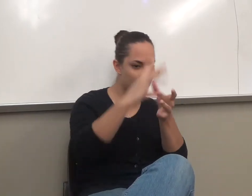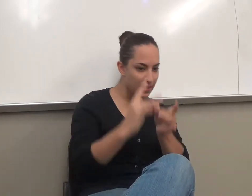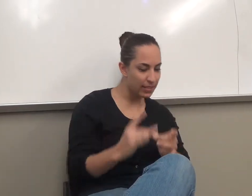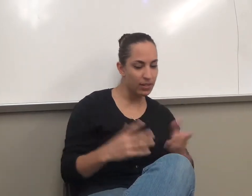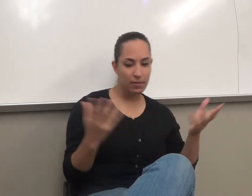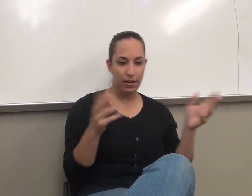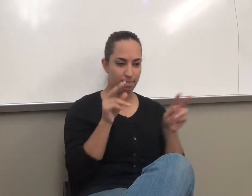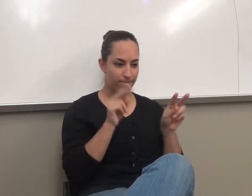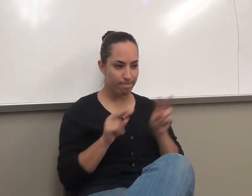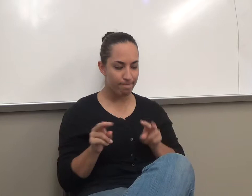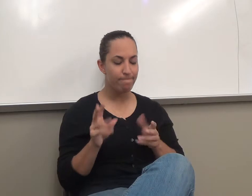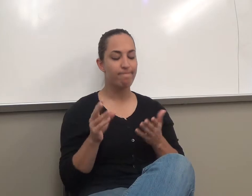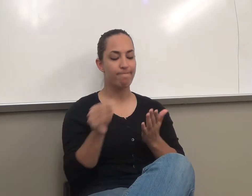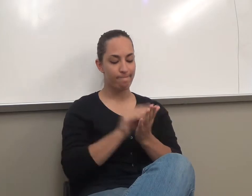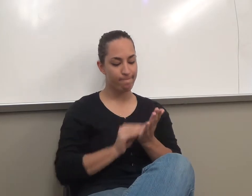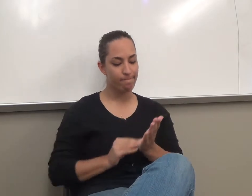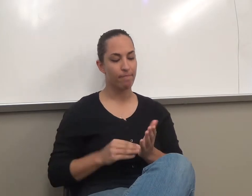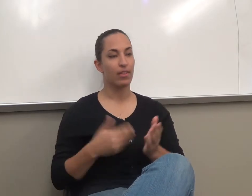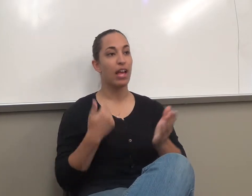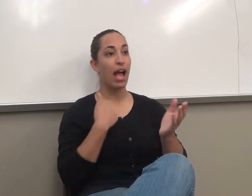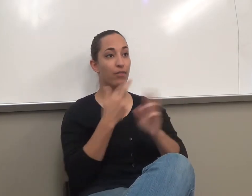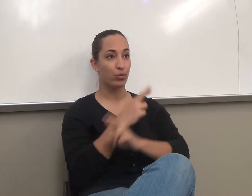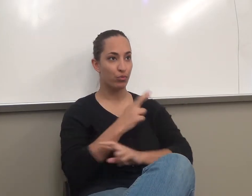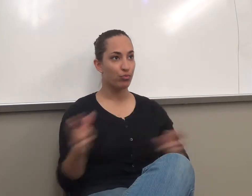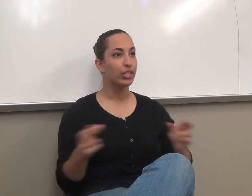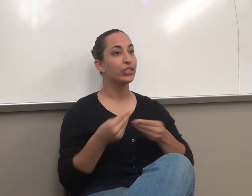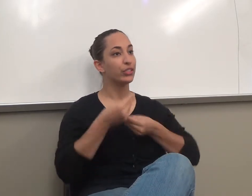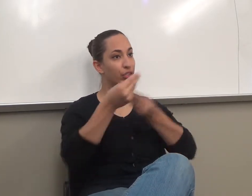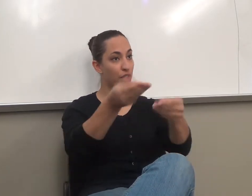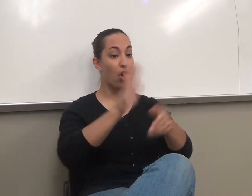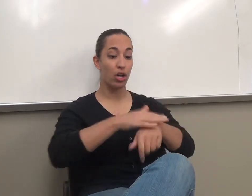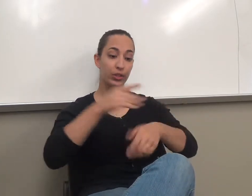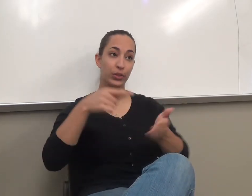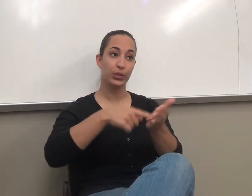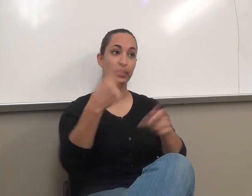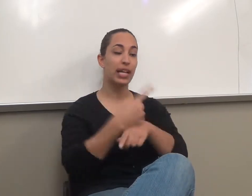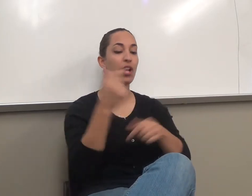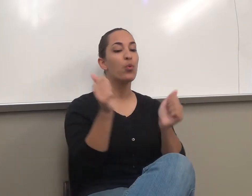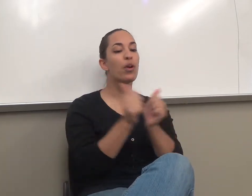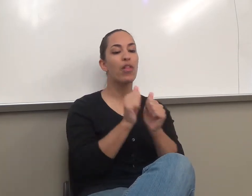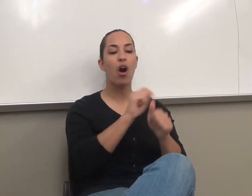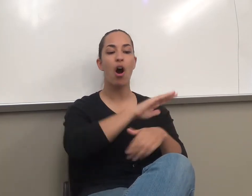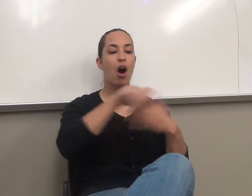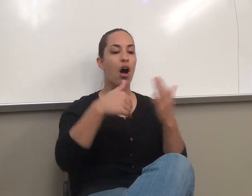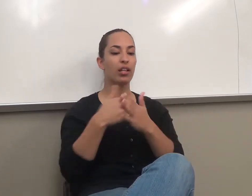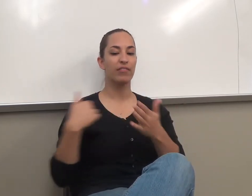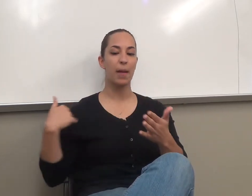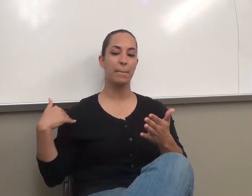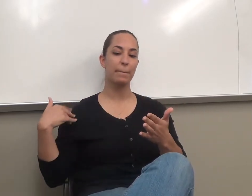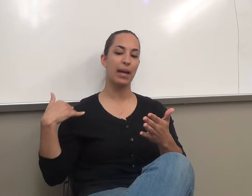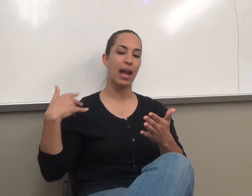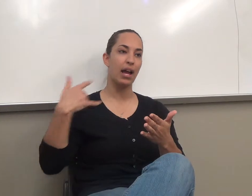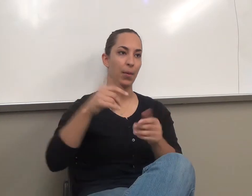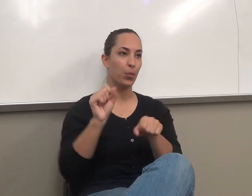of class on the due date with all of your backup work. This worksheet, all of your drafts,